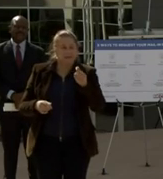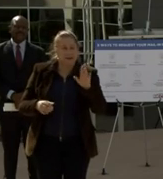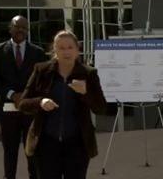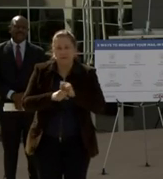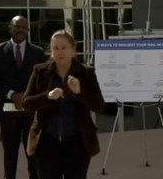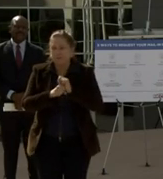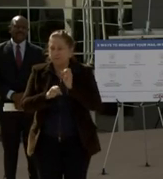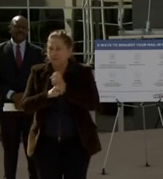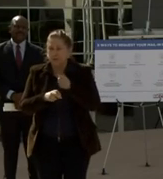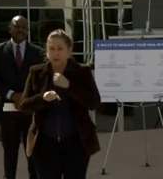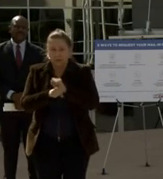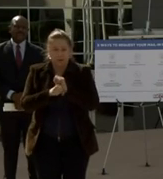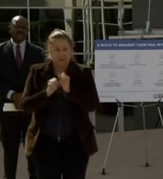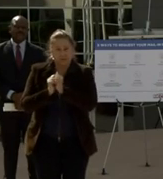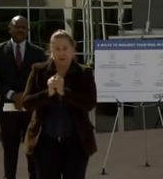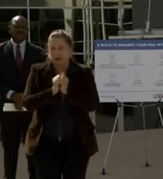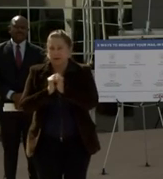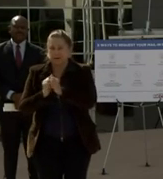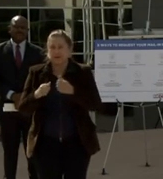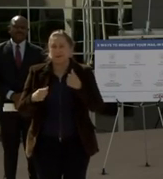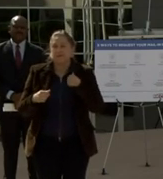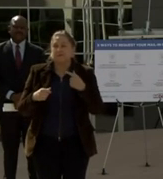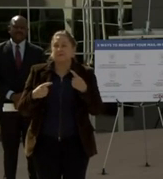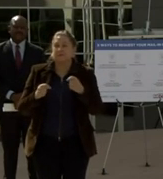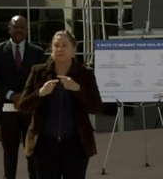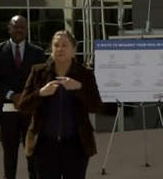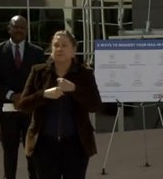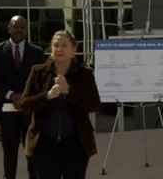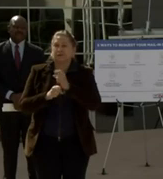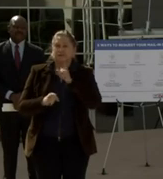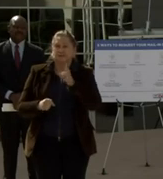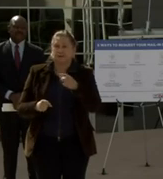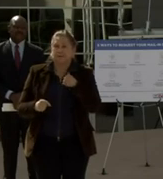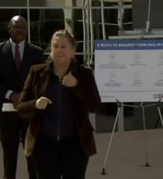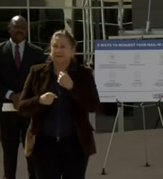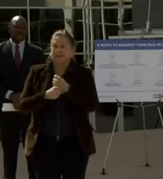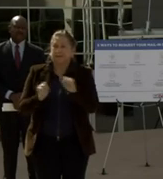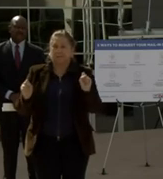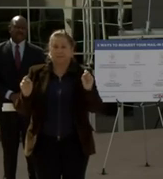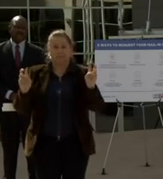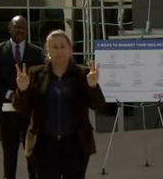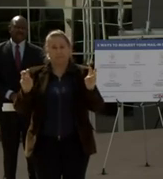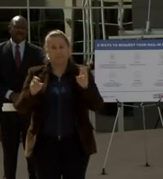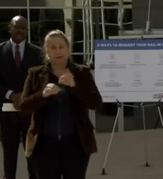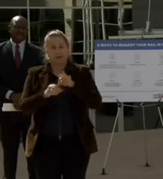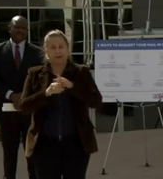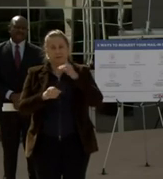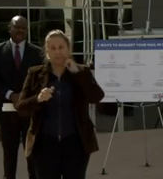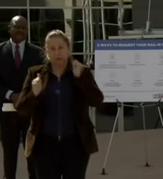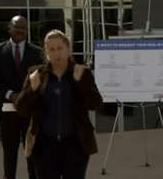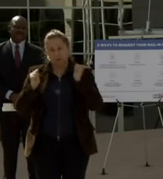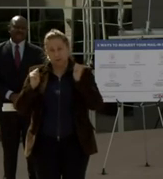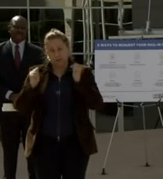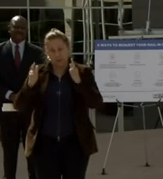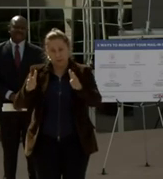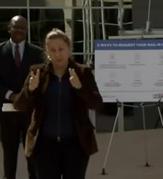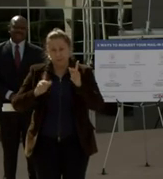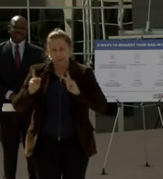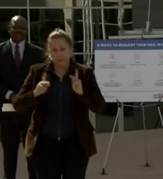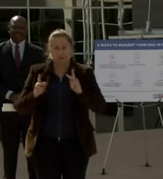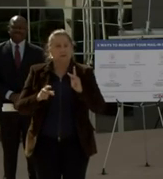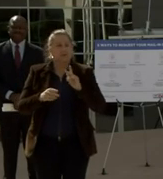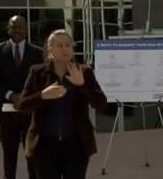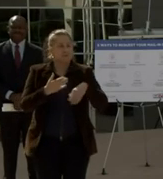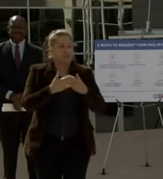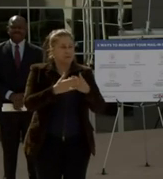do them very well. One is to make sure that we have a safe election for all of our voters and all of our poll workers. And number two, how do we make sure that